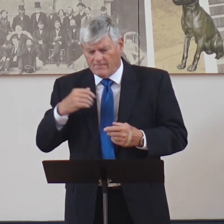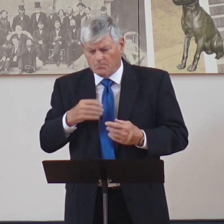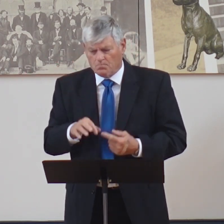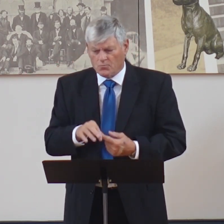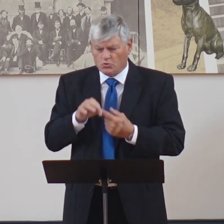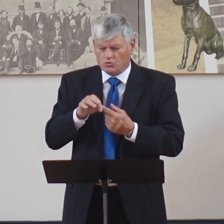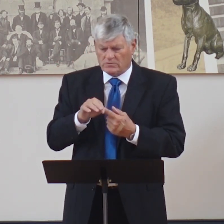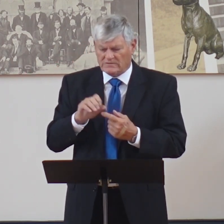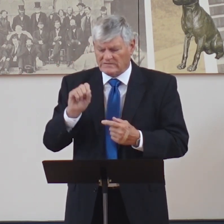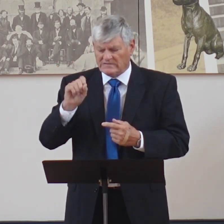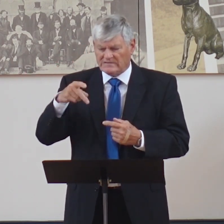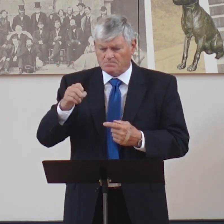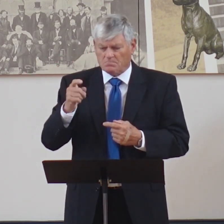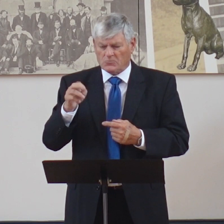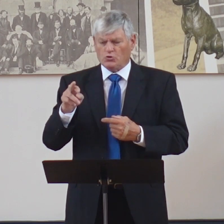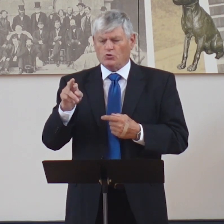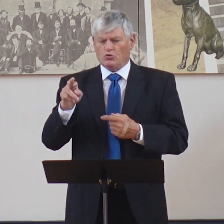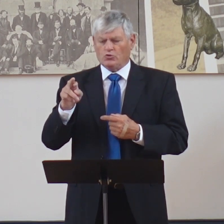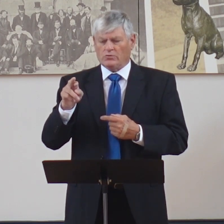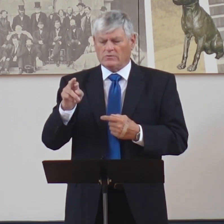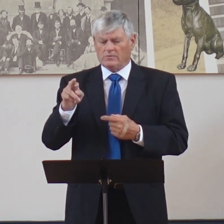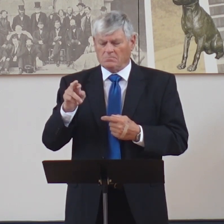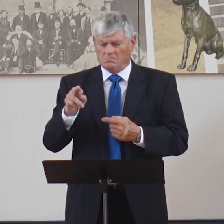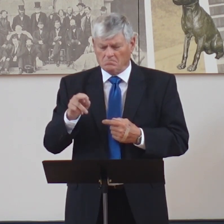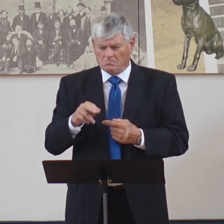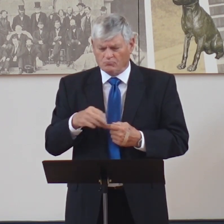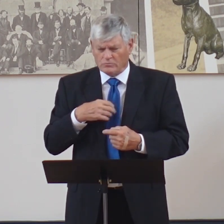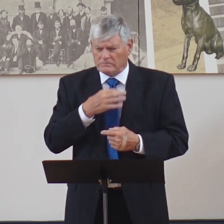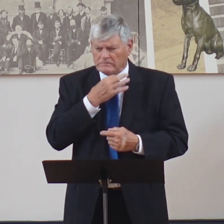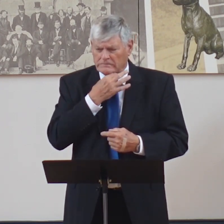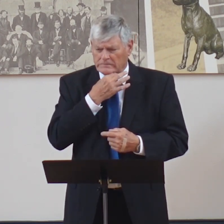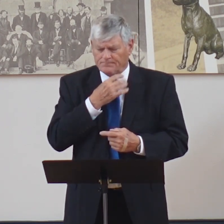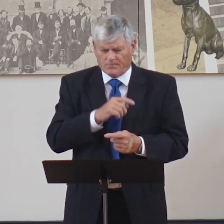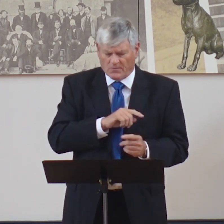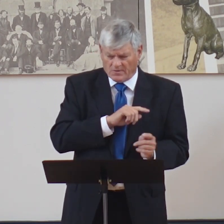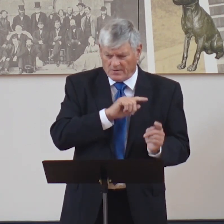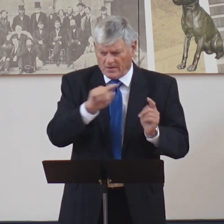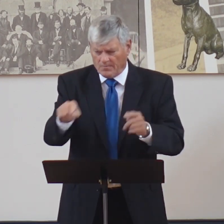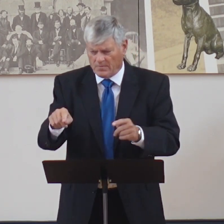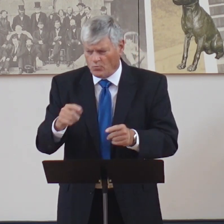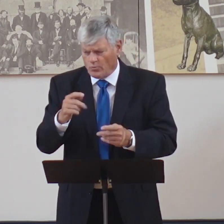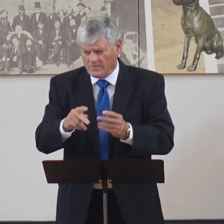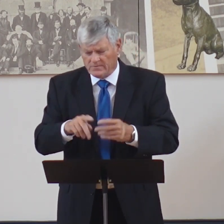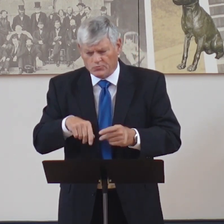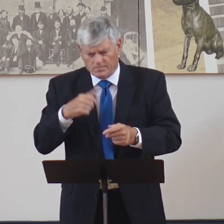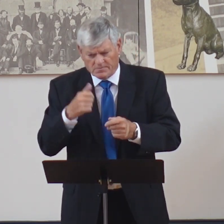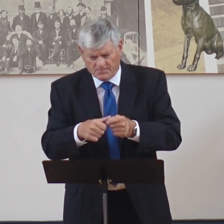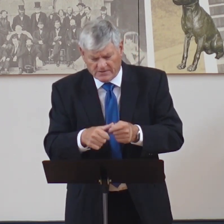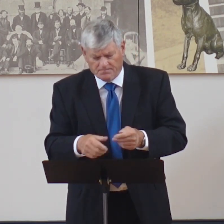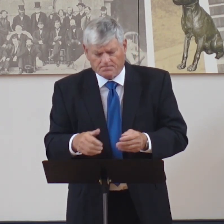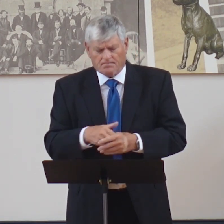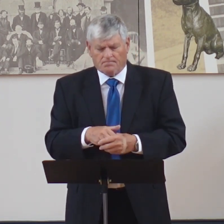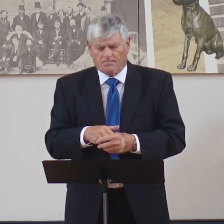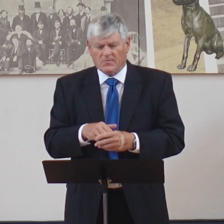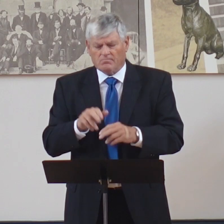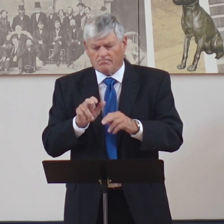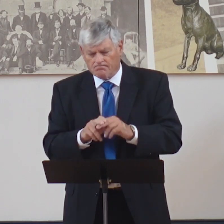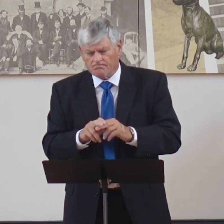she had heard about Gallaudet special program, and I can't remember.